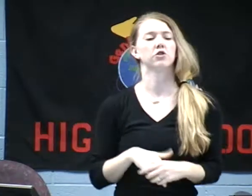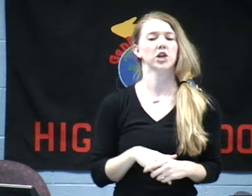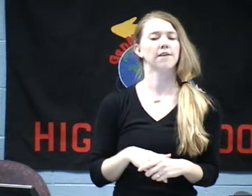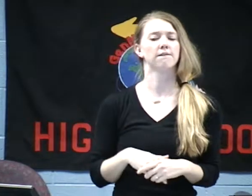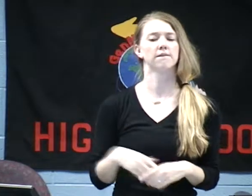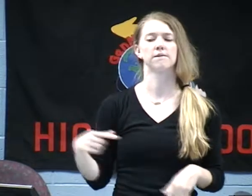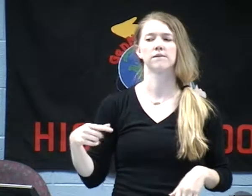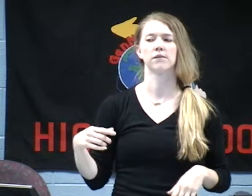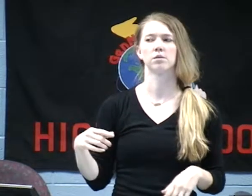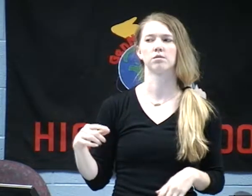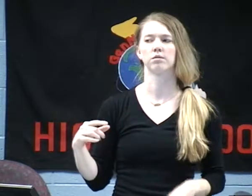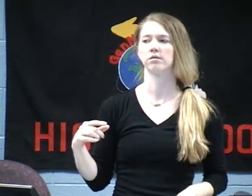G?